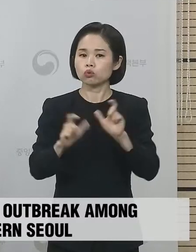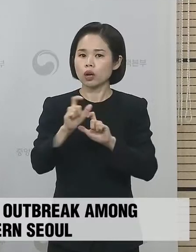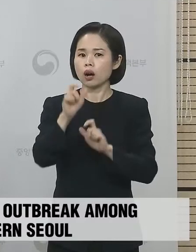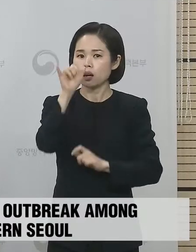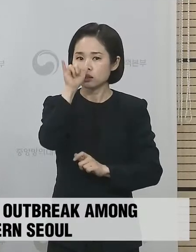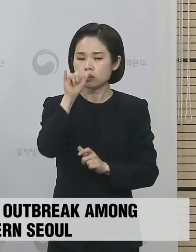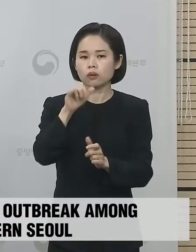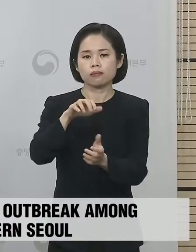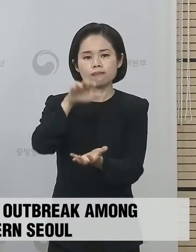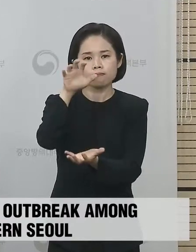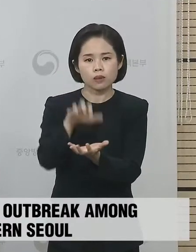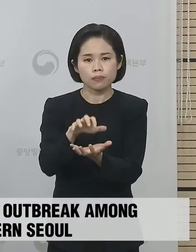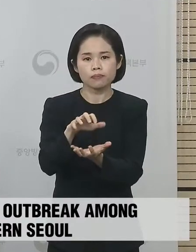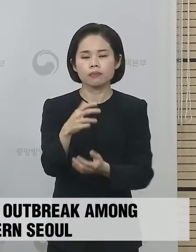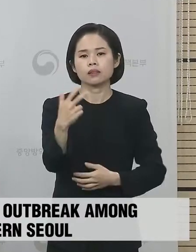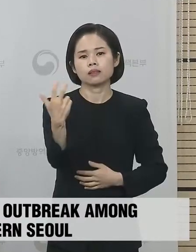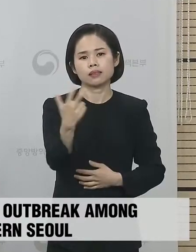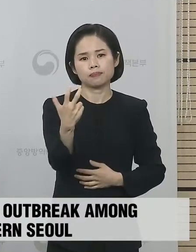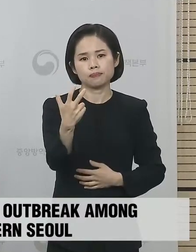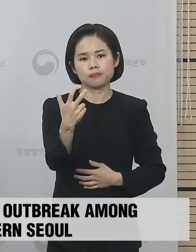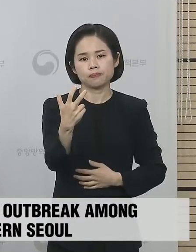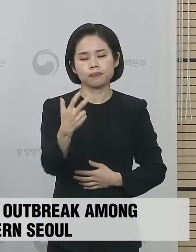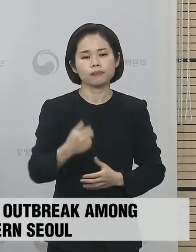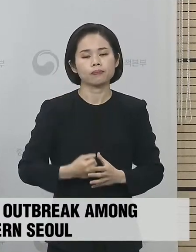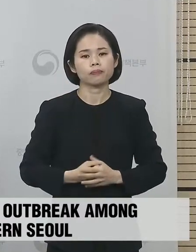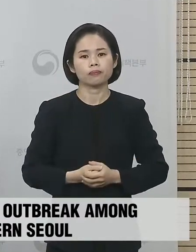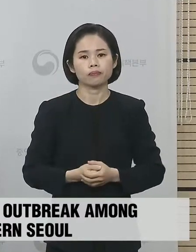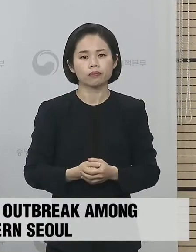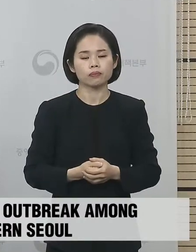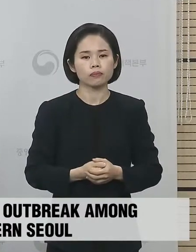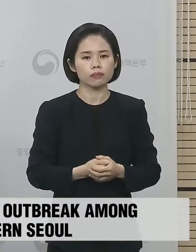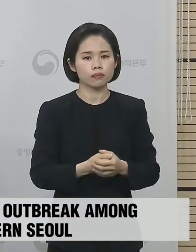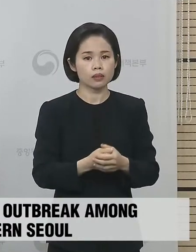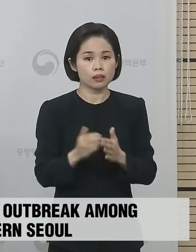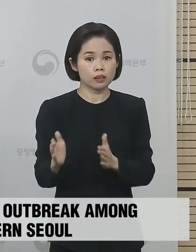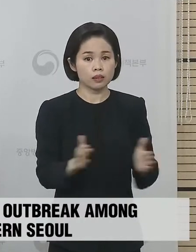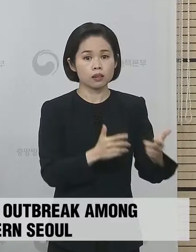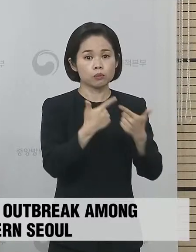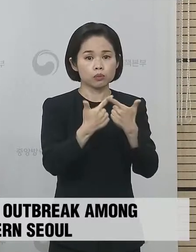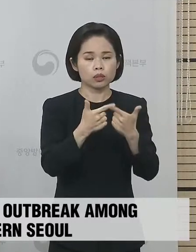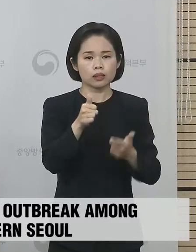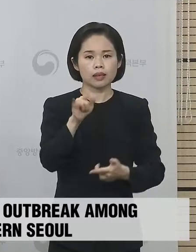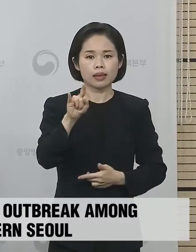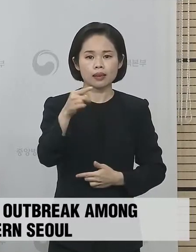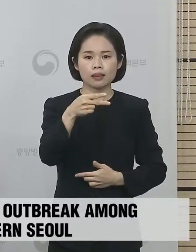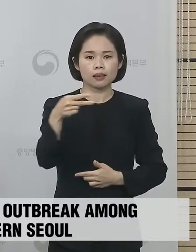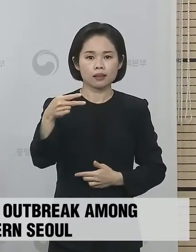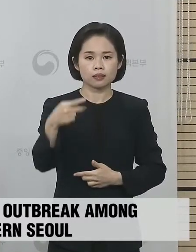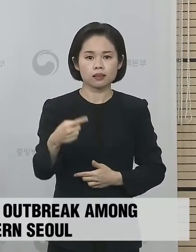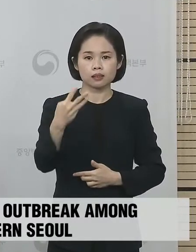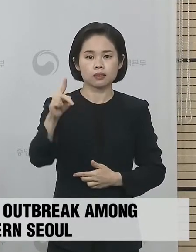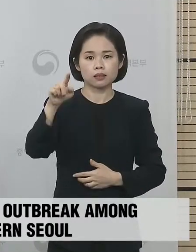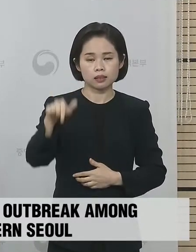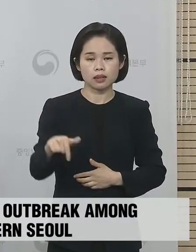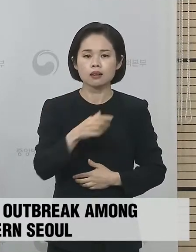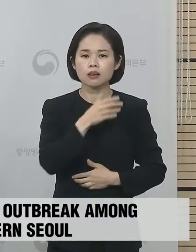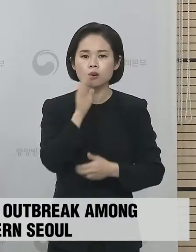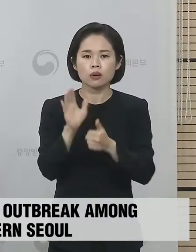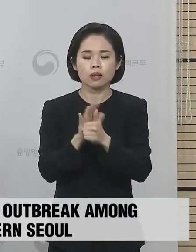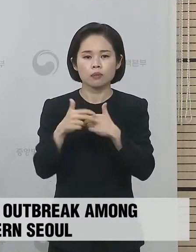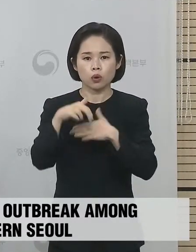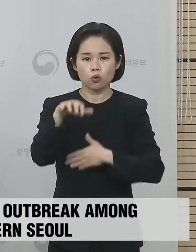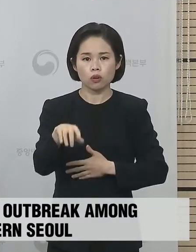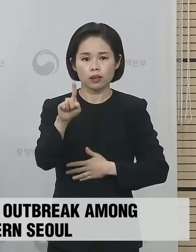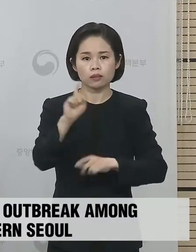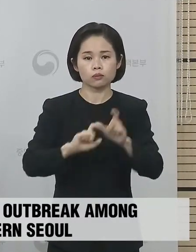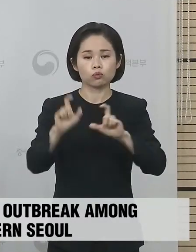being confirmed, and a total of 70 has been confirmed to date. And in Busan, at the Haedeurak Nursing Hospital, we